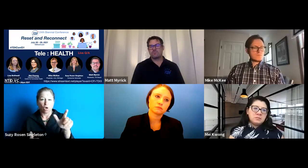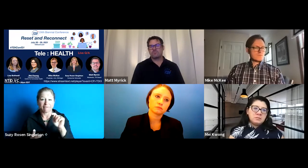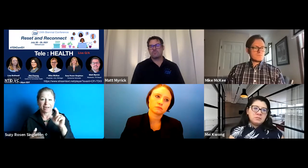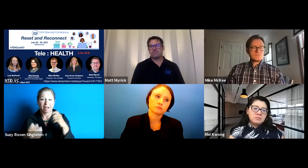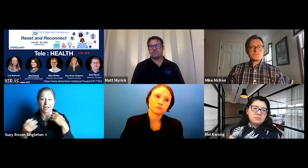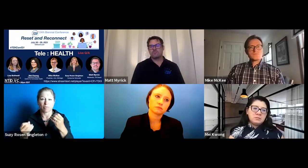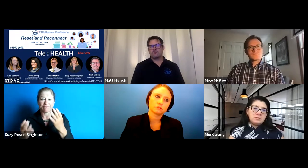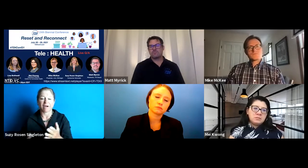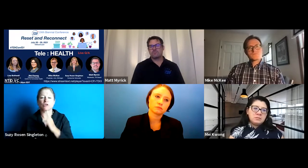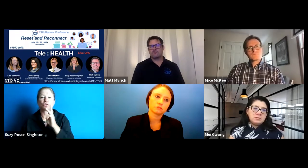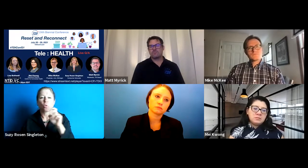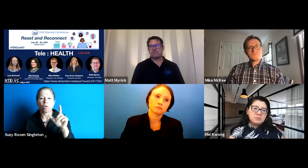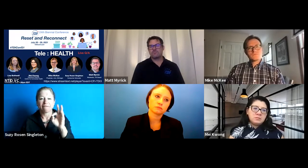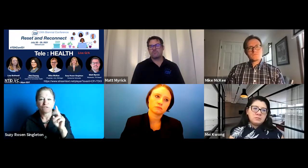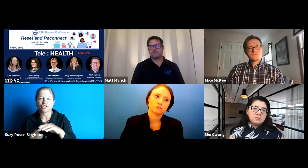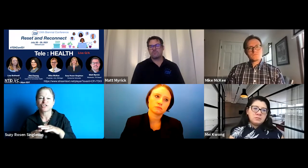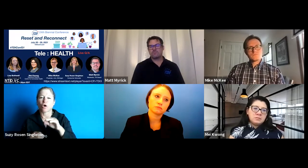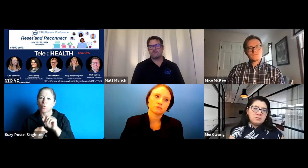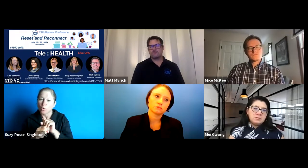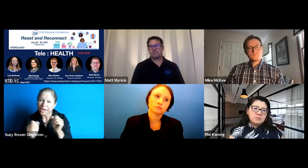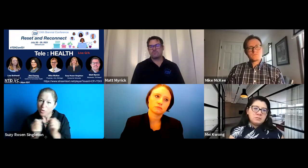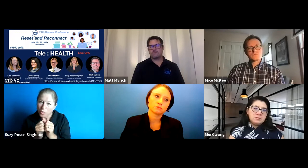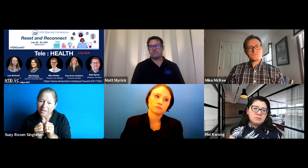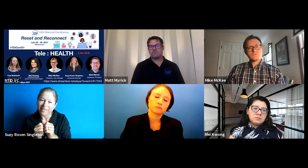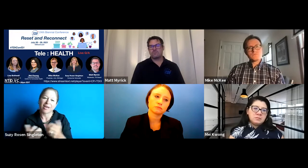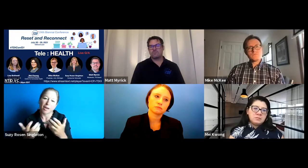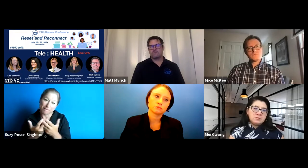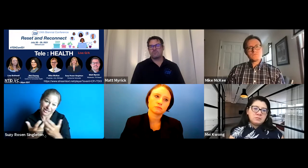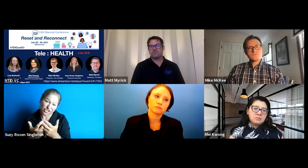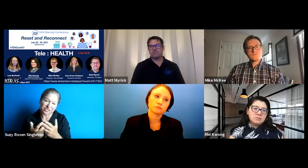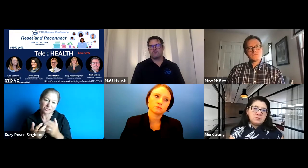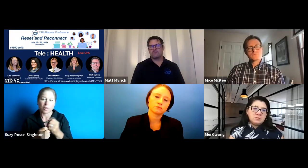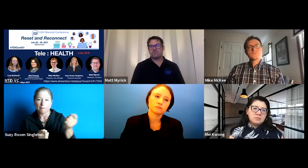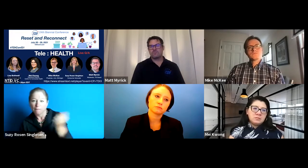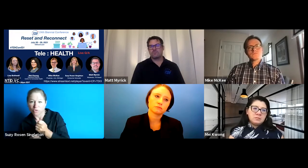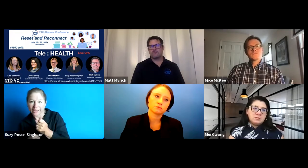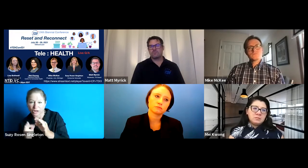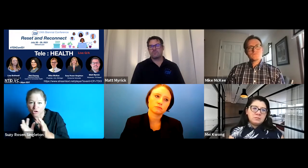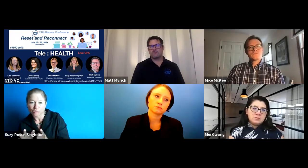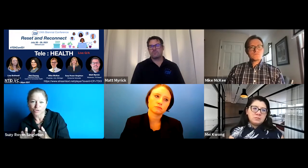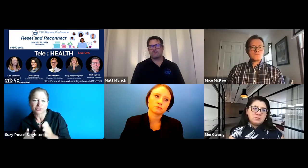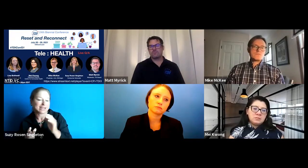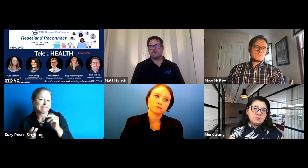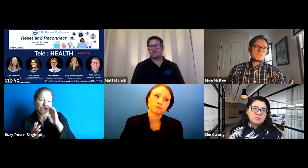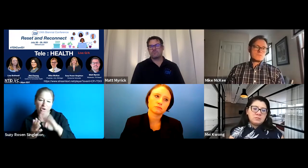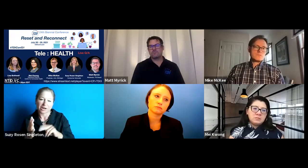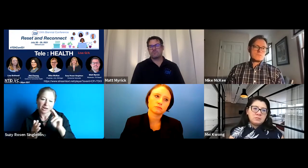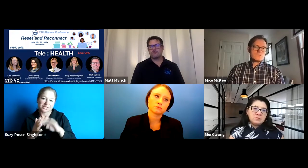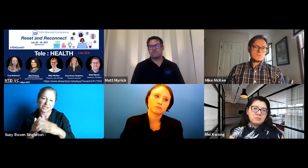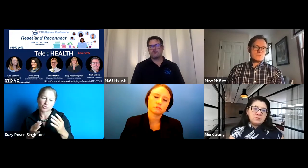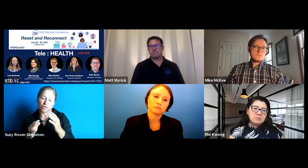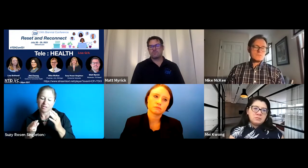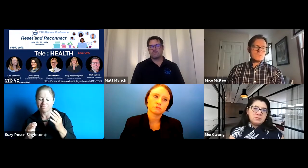and training. So that way, all of their telehealth providers are very well versed on working with accommodations and pulling